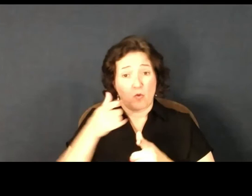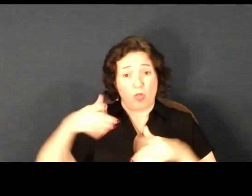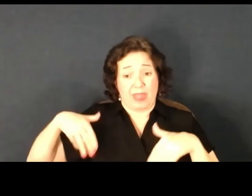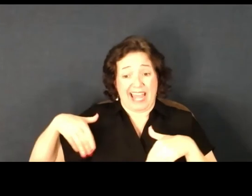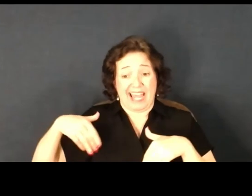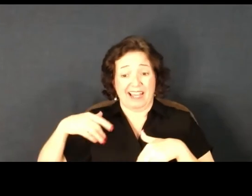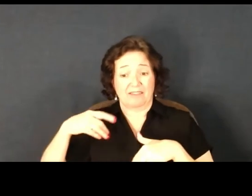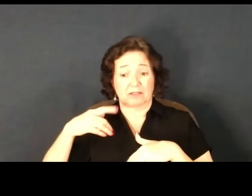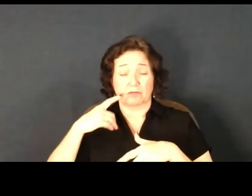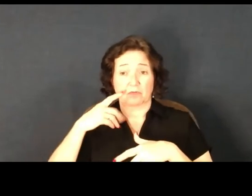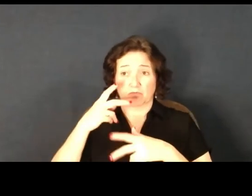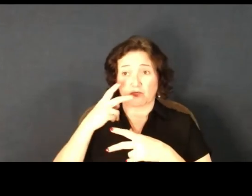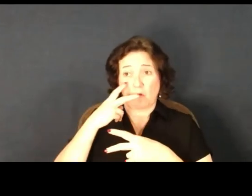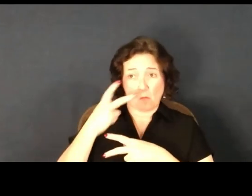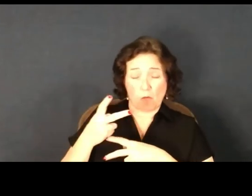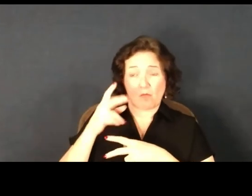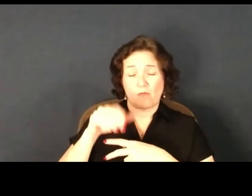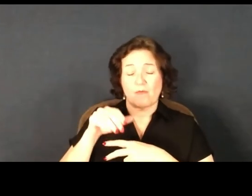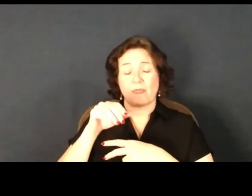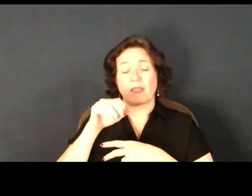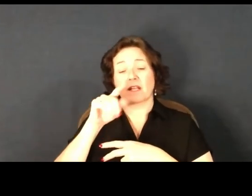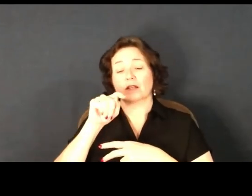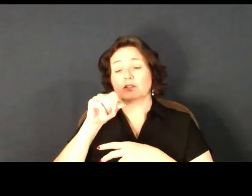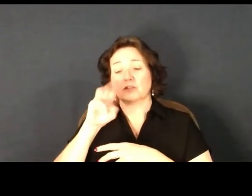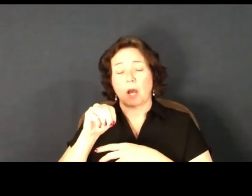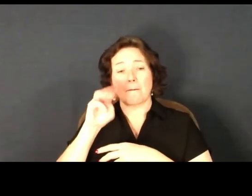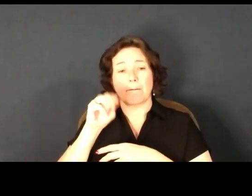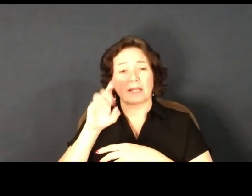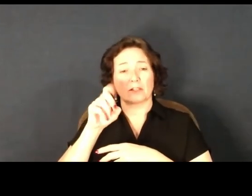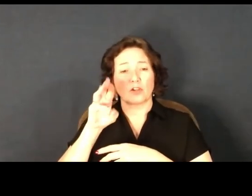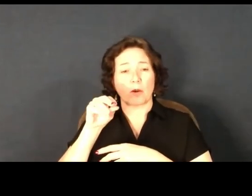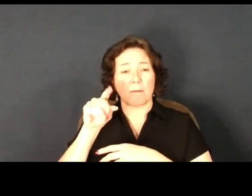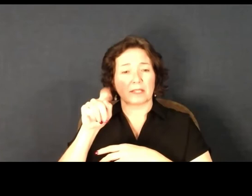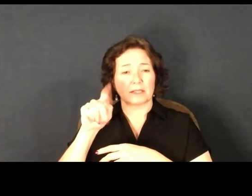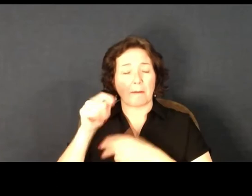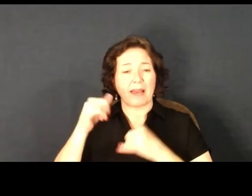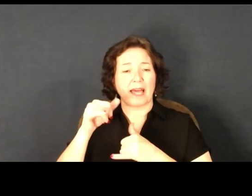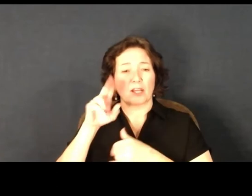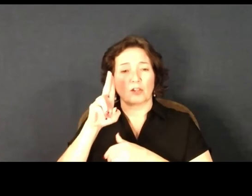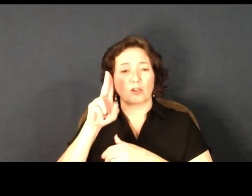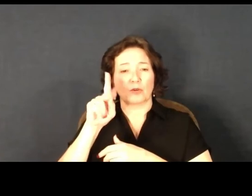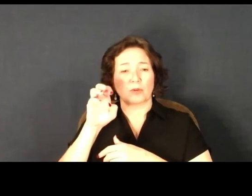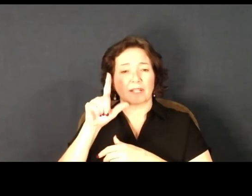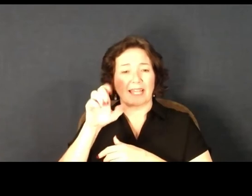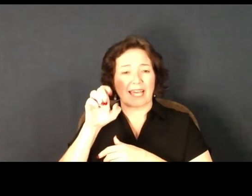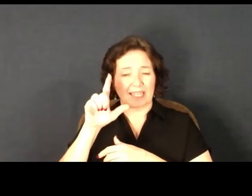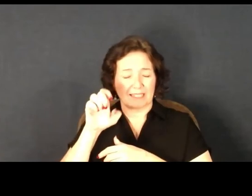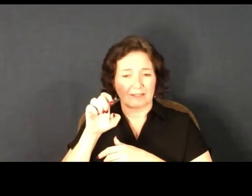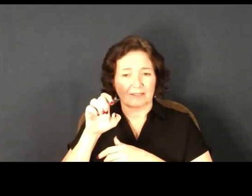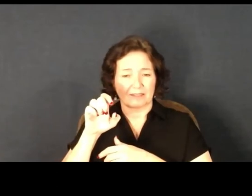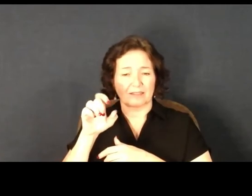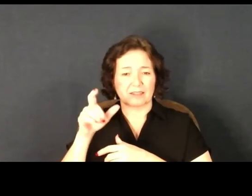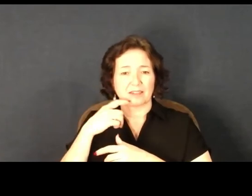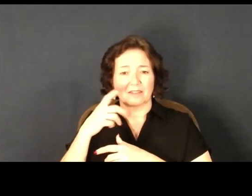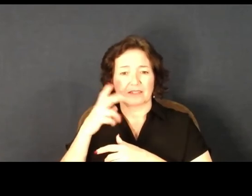Tom McDermott play the ukulele, you have missed a big treat. I personally have coveted